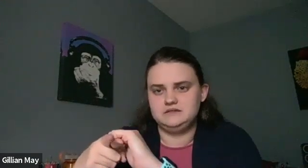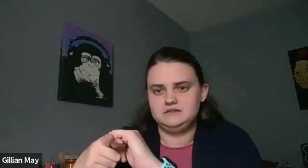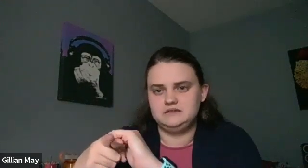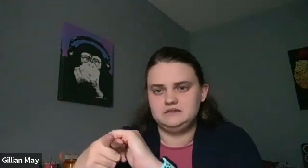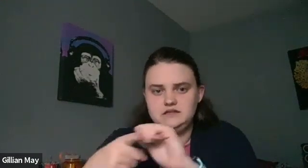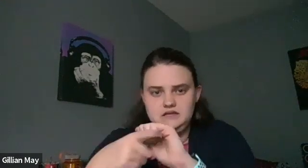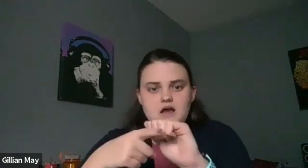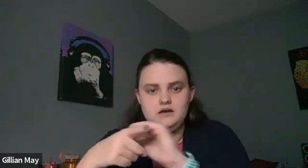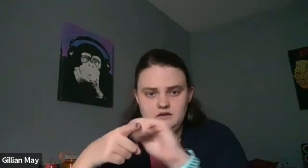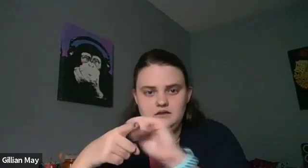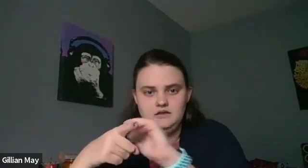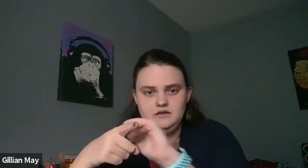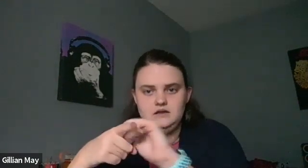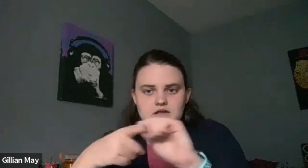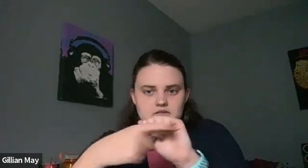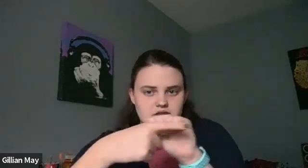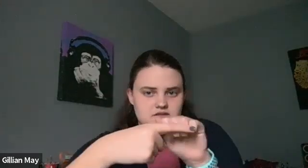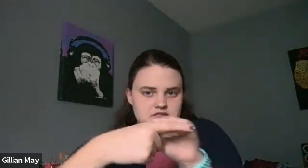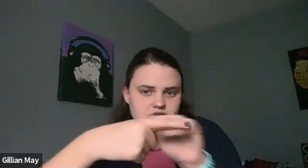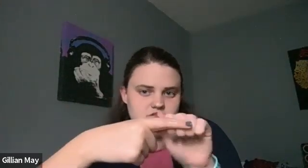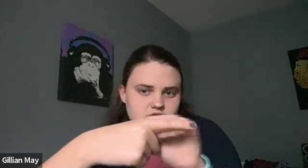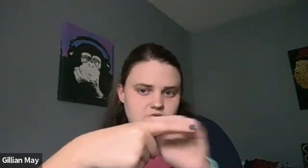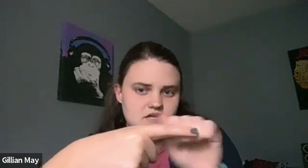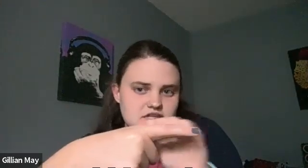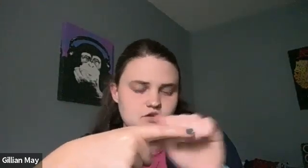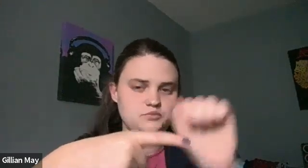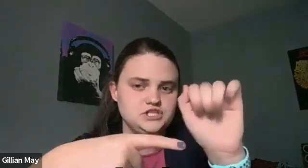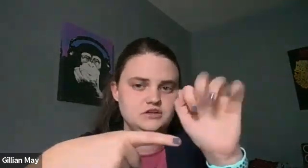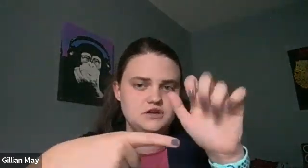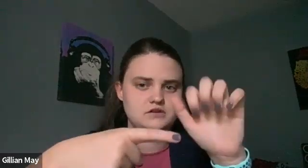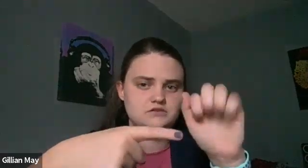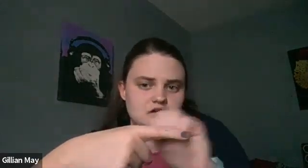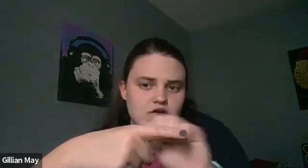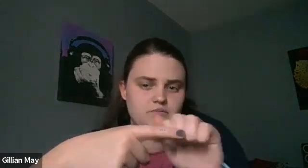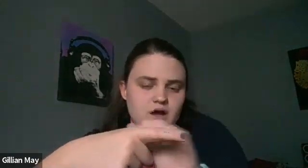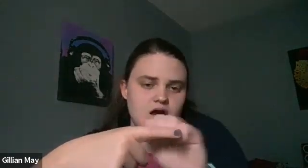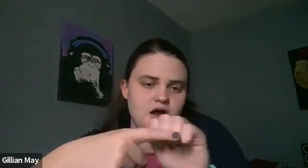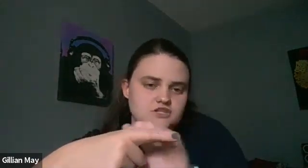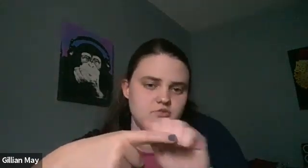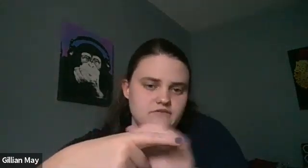against it. Yeah. Like this. See, there's the front. It's like you're brushing your knuckles up behind your pointer finger. There you